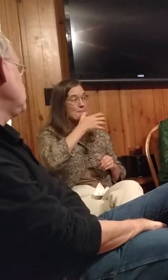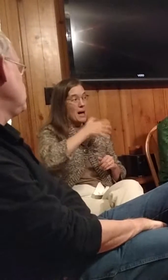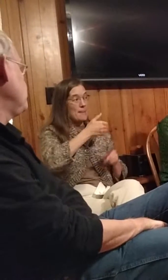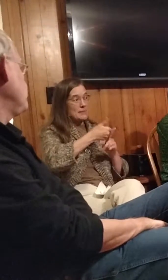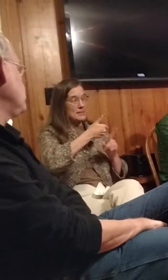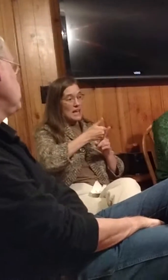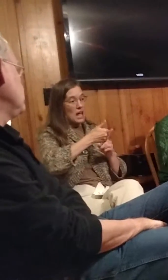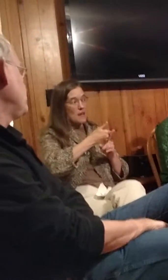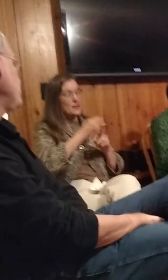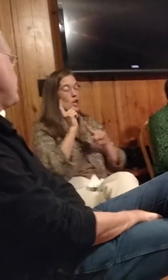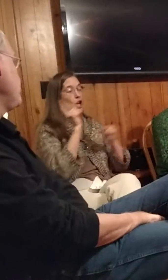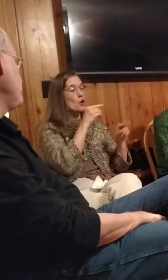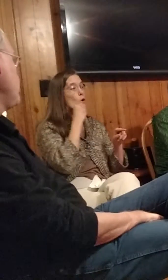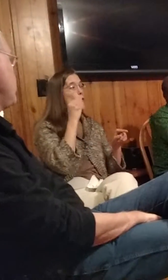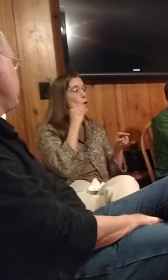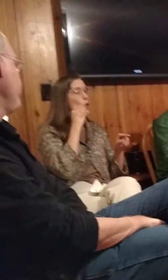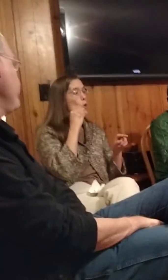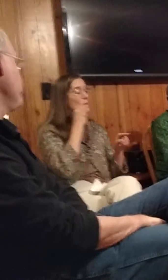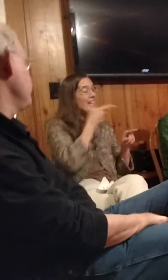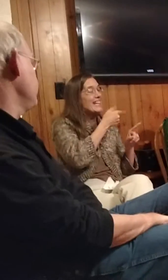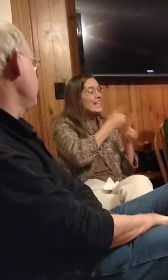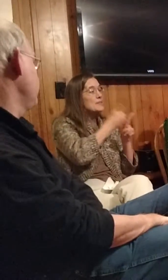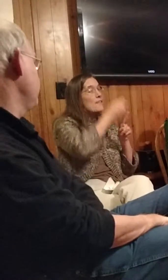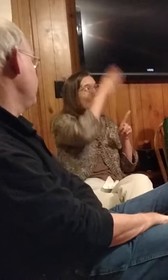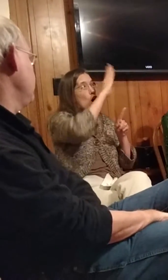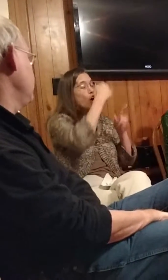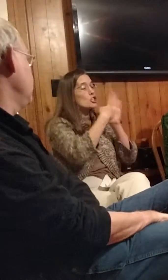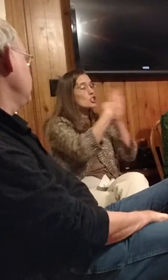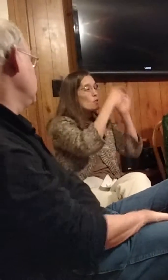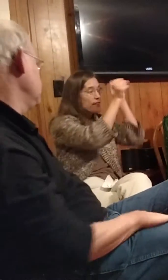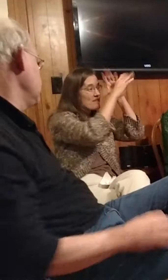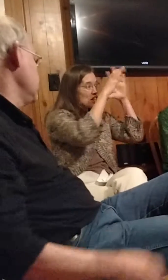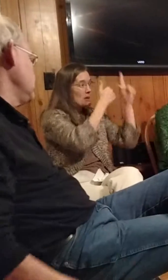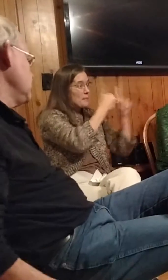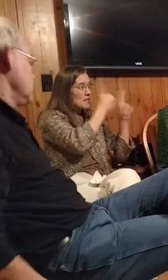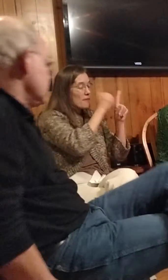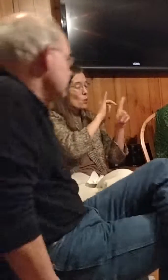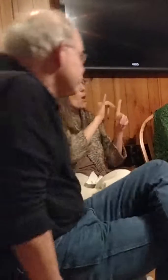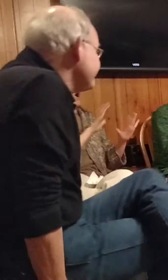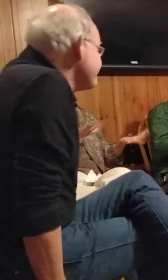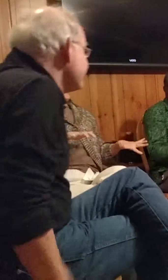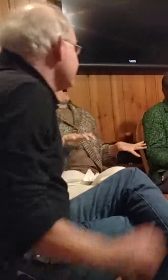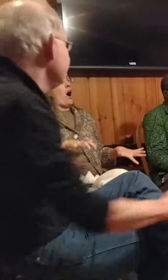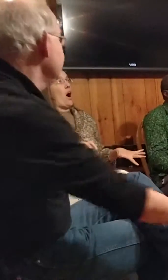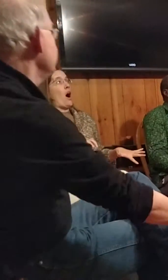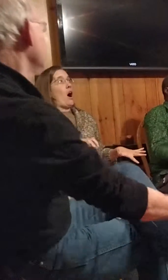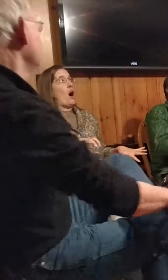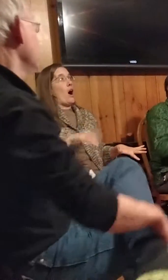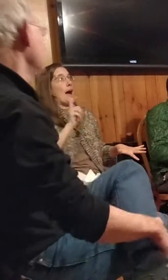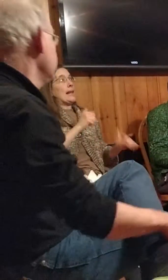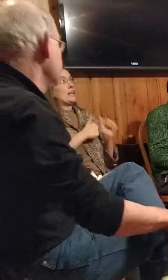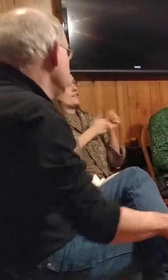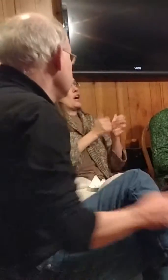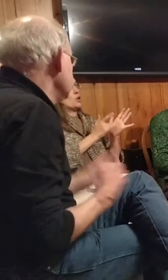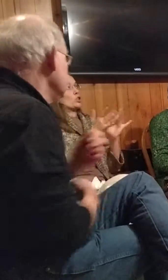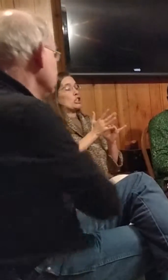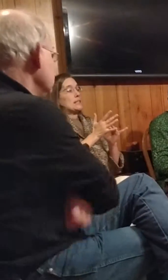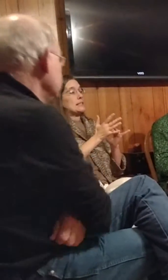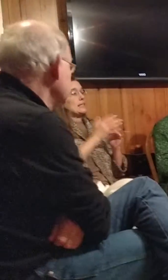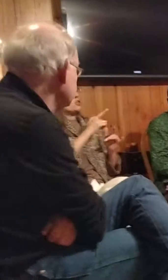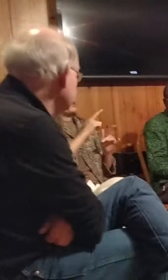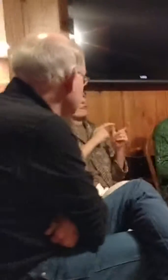to him. So he had to run back to the police and say, no, I'm lying. Jesus, Jesus, I told you. So now the Muslim